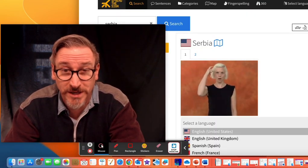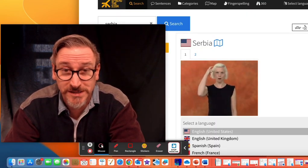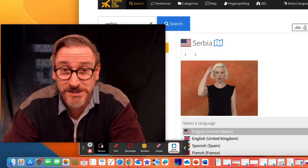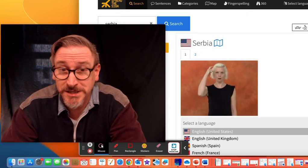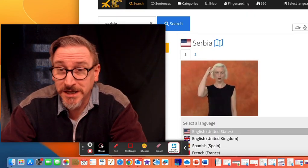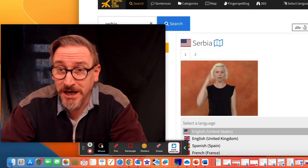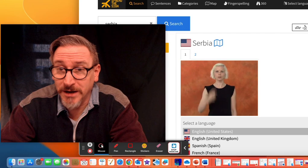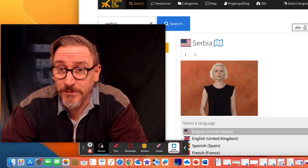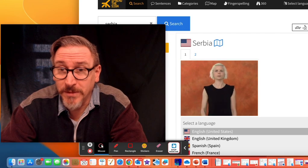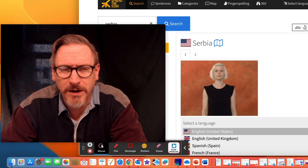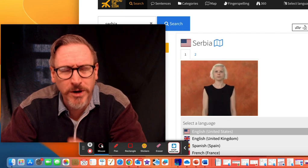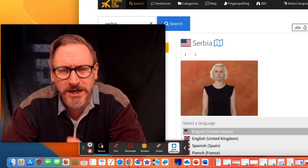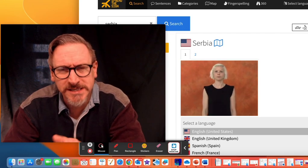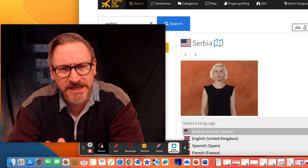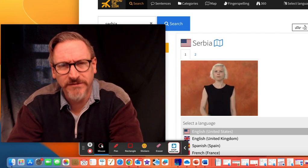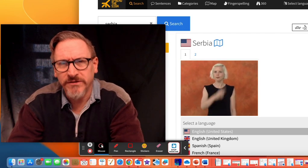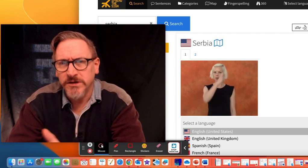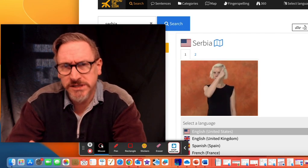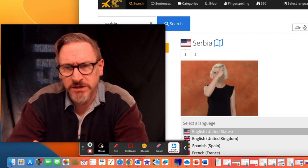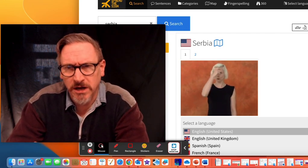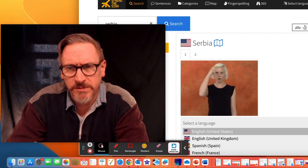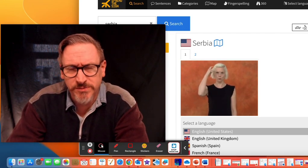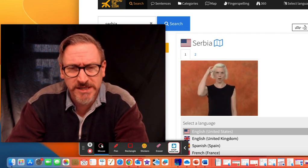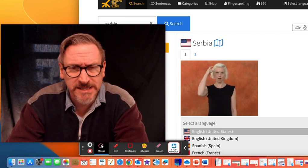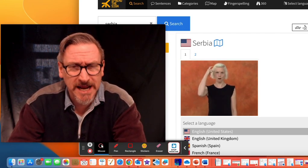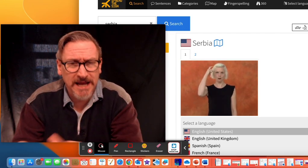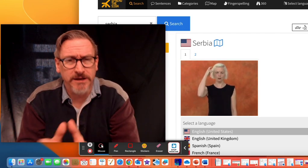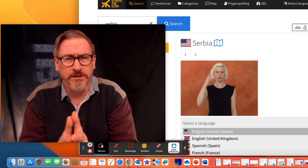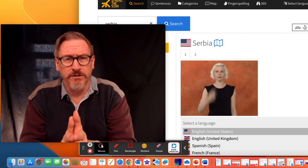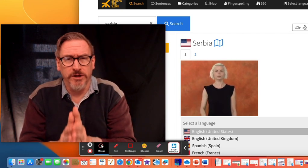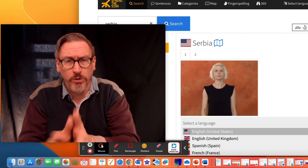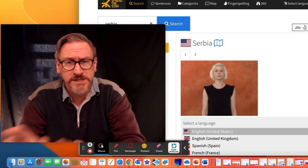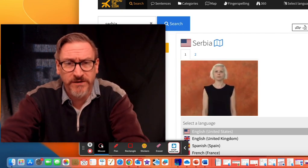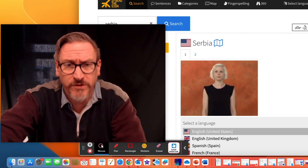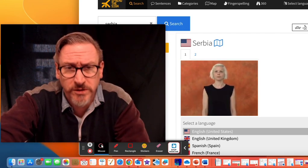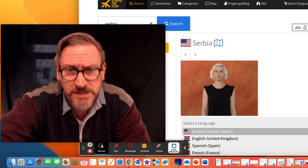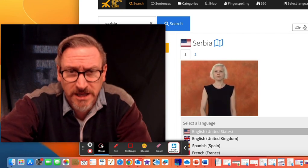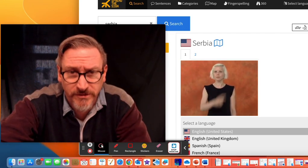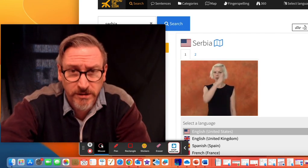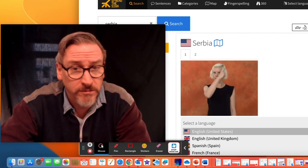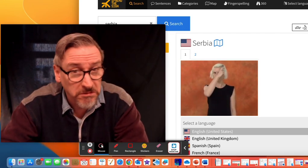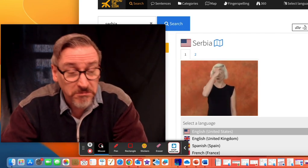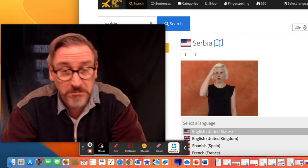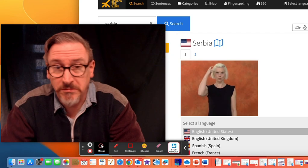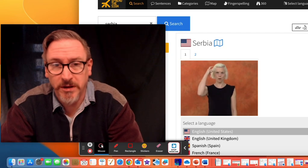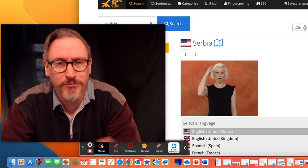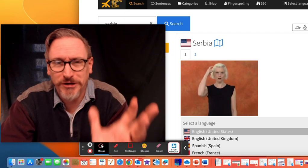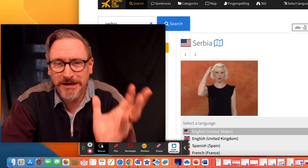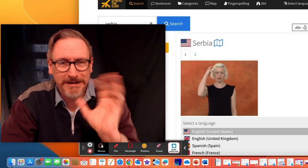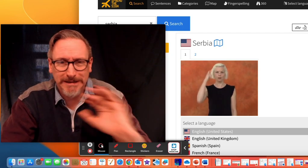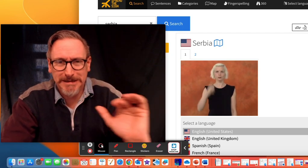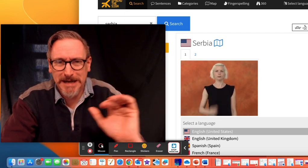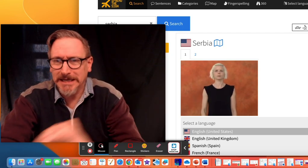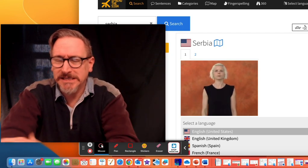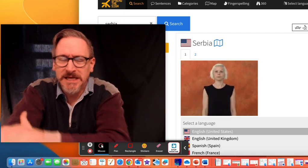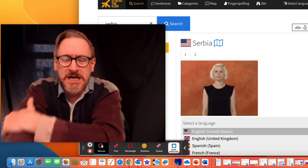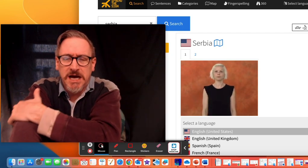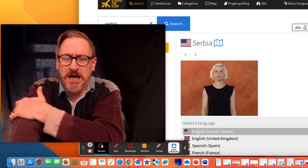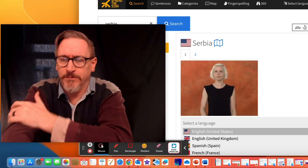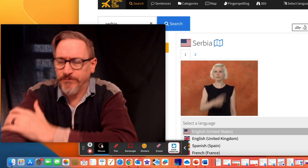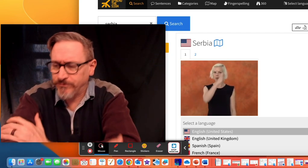different ways. And I wanted to see if Spread the Sign had the old sign for Yugoslavia, pre